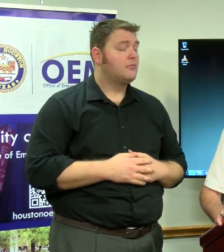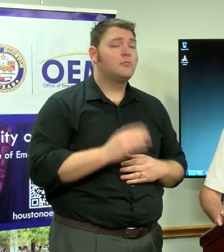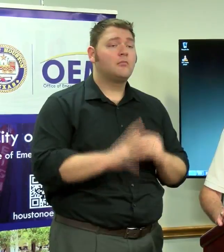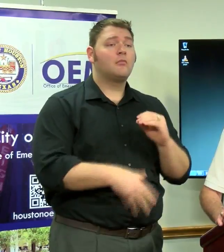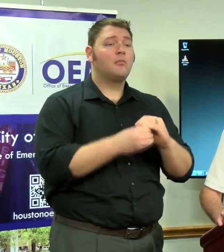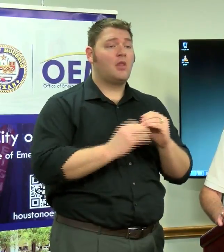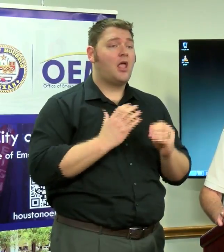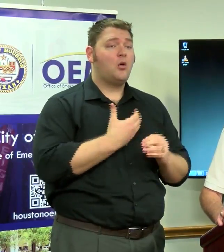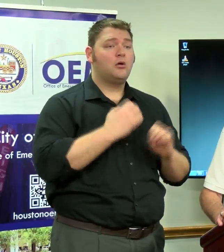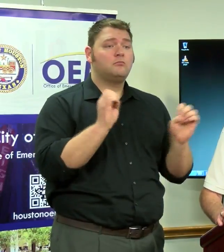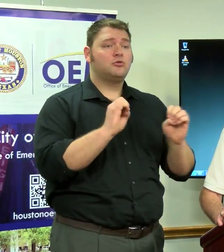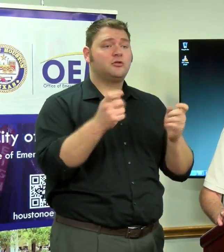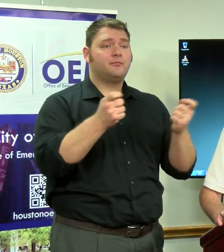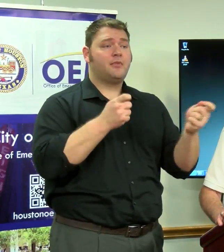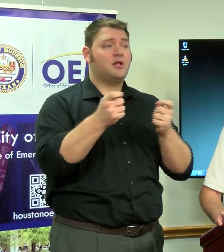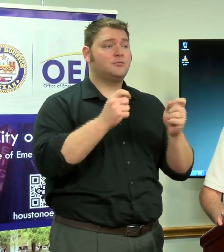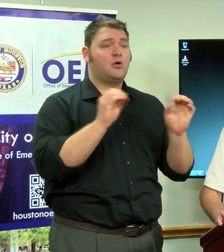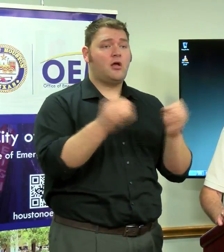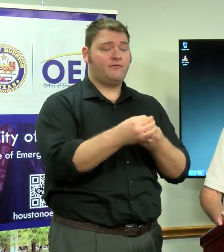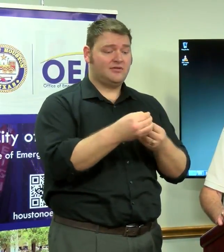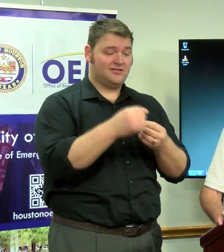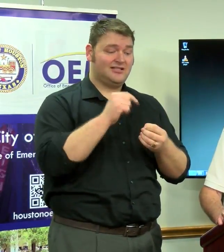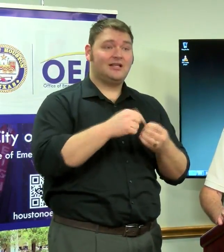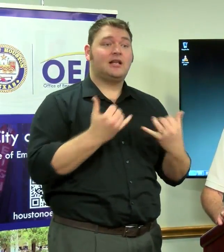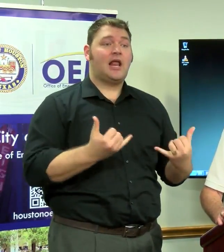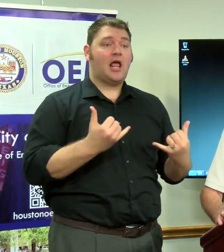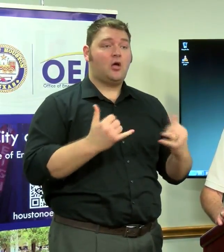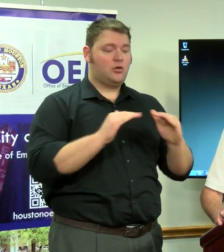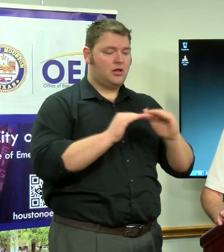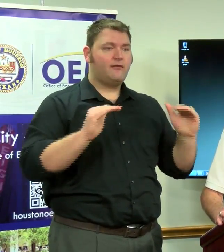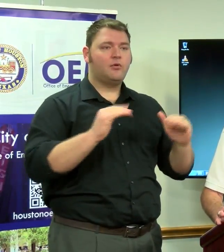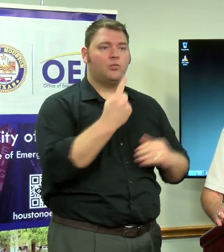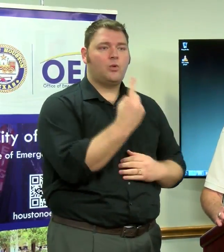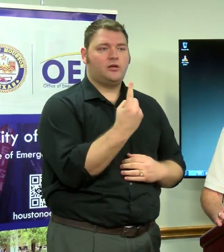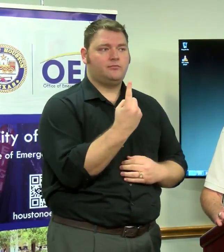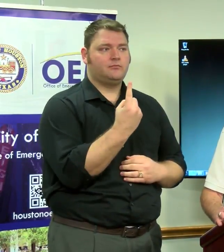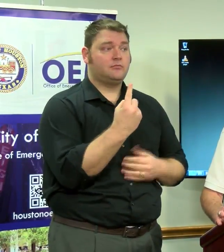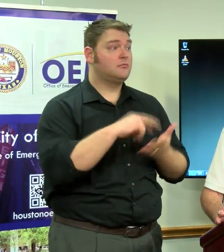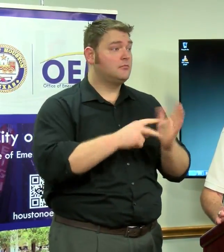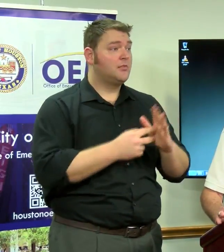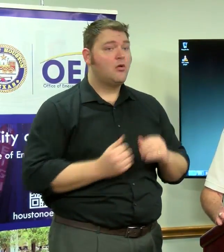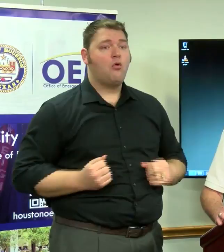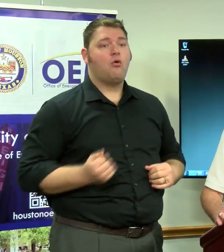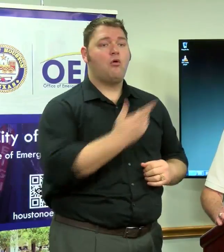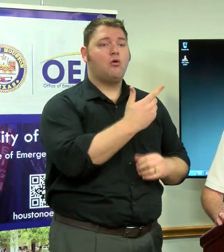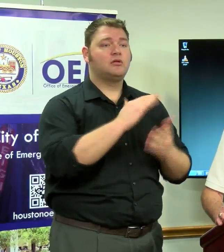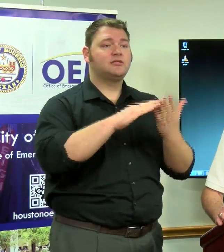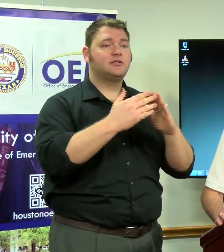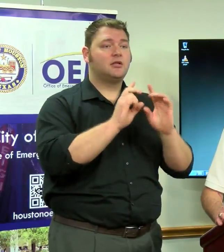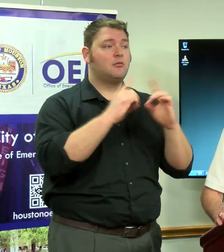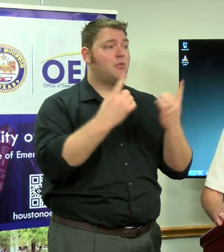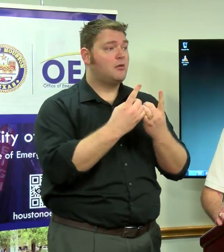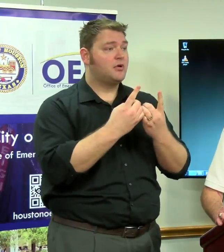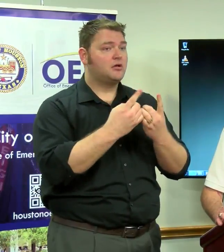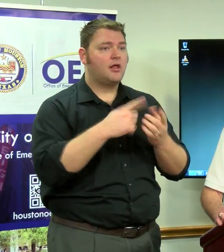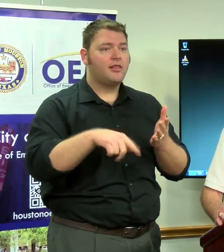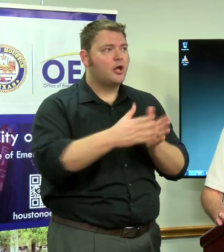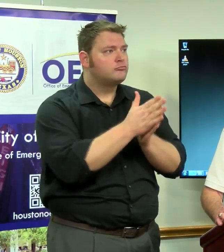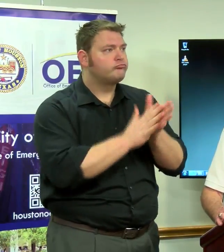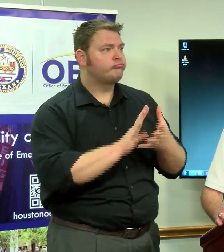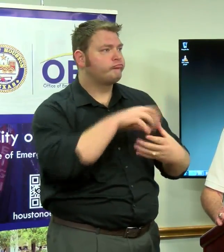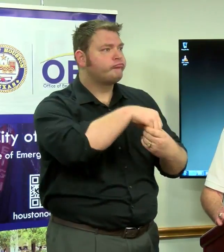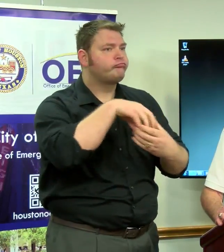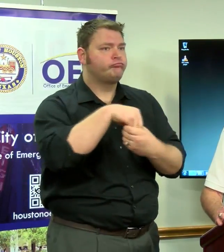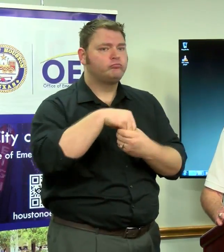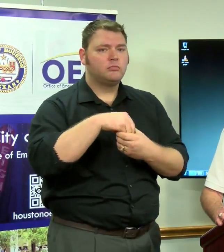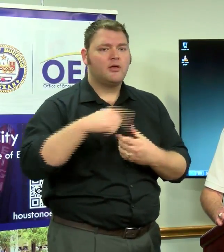office is at level 1, which means that all the city departments are engaged in coordinating. We